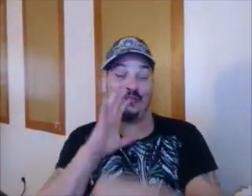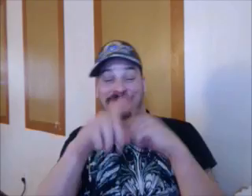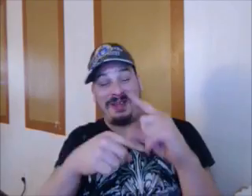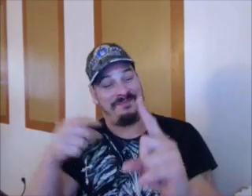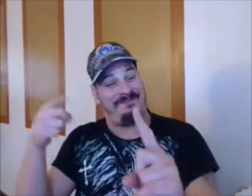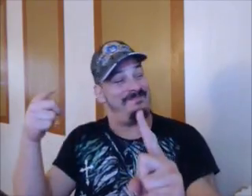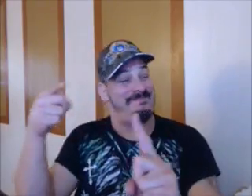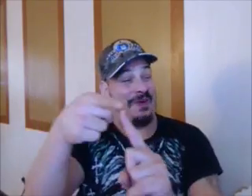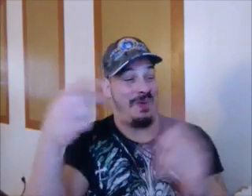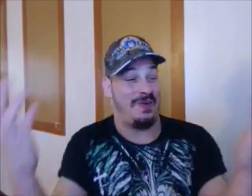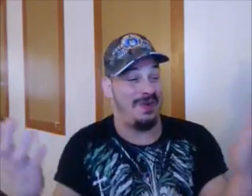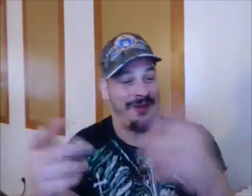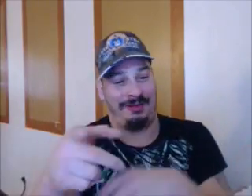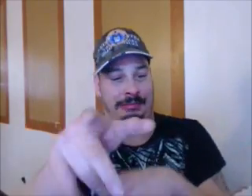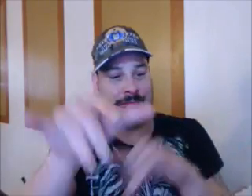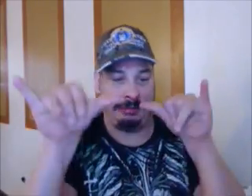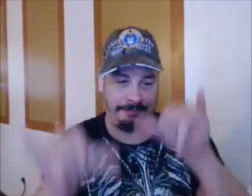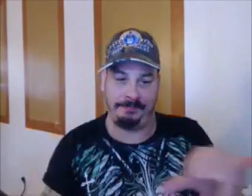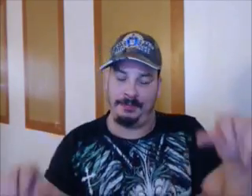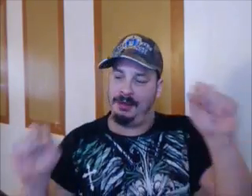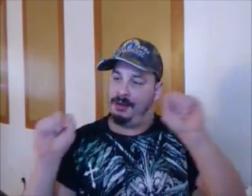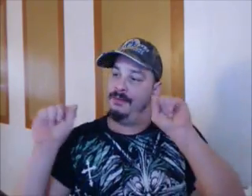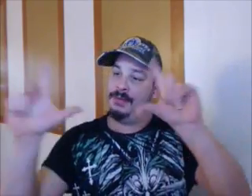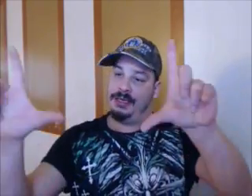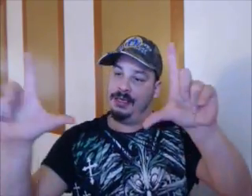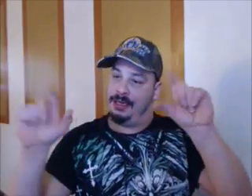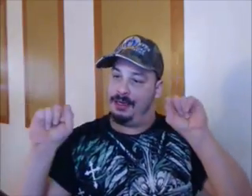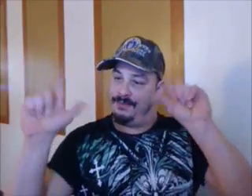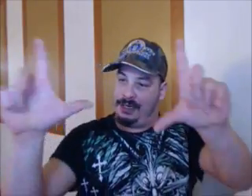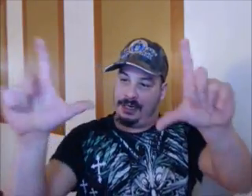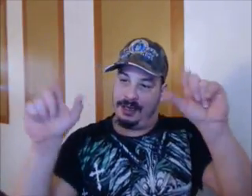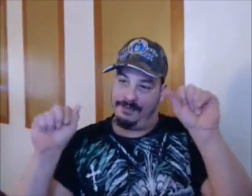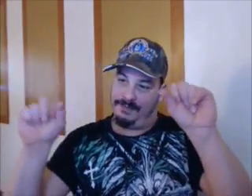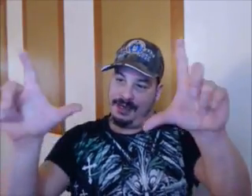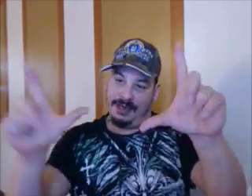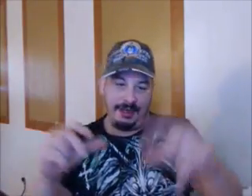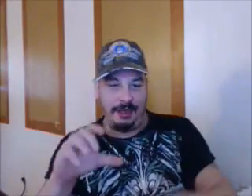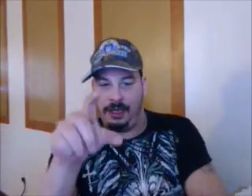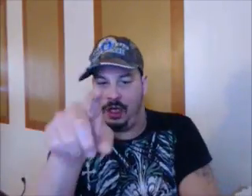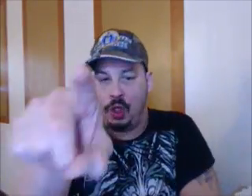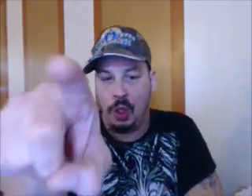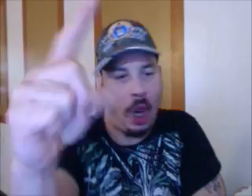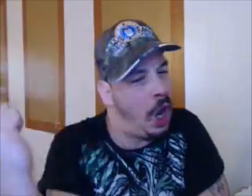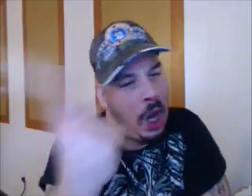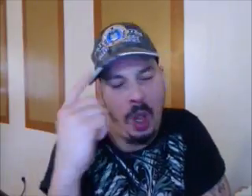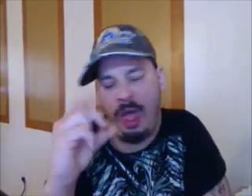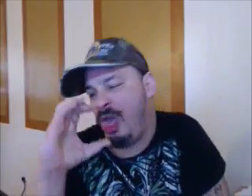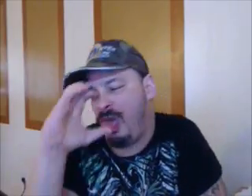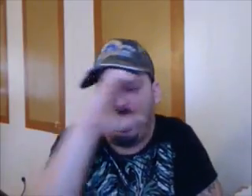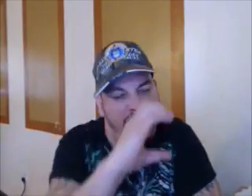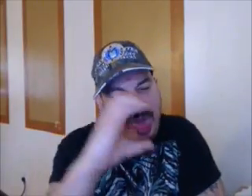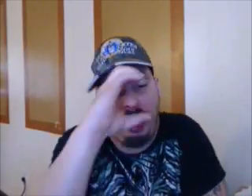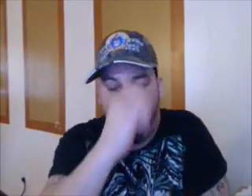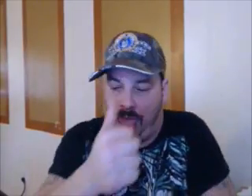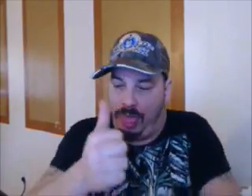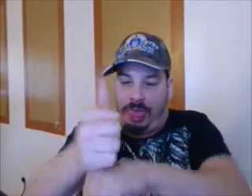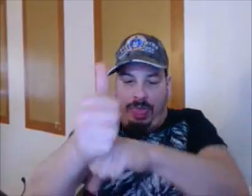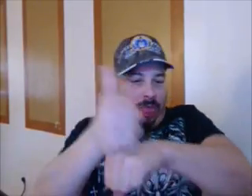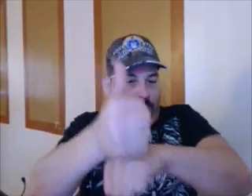that we should have in the academy for the end of the day, placing it before the church. To be the fact that